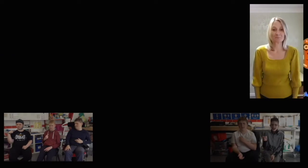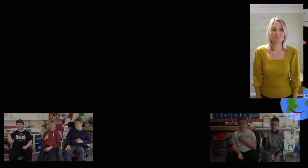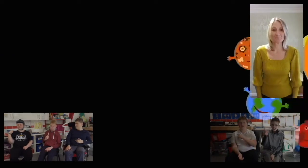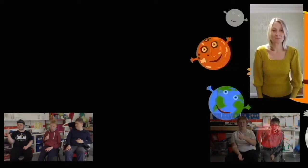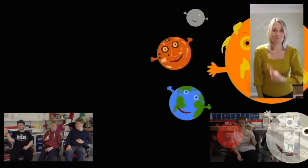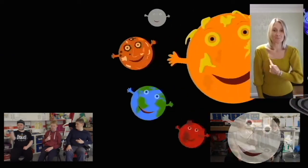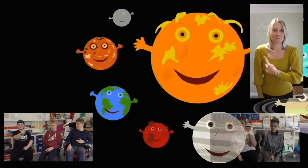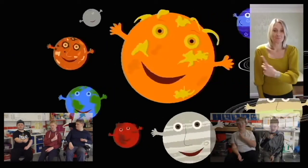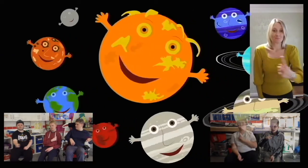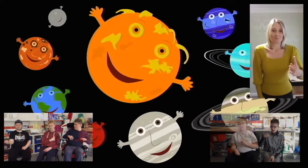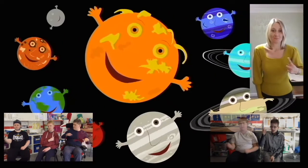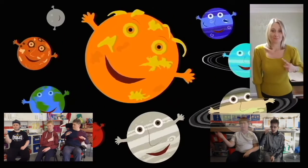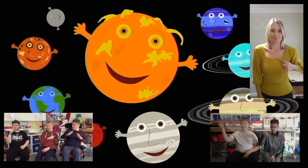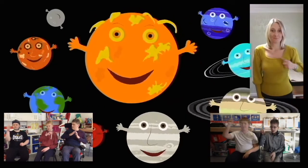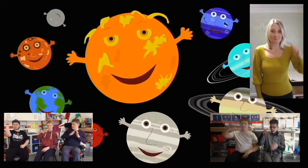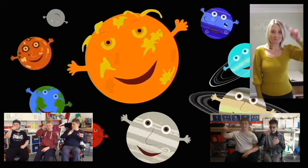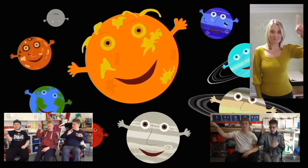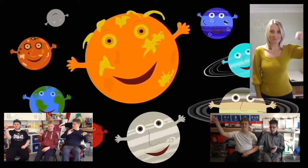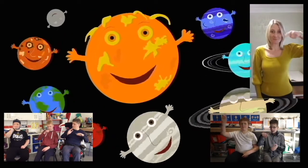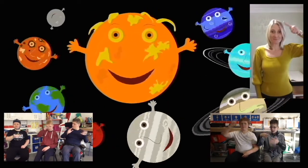We are the